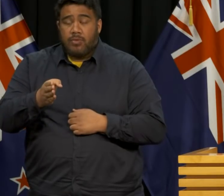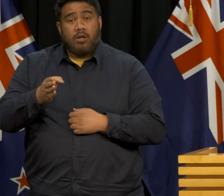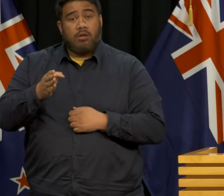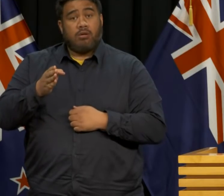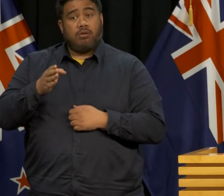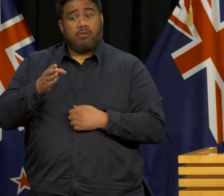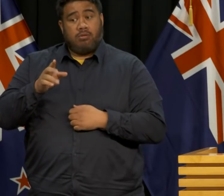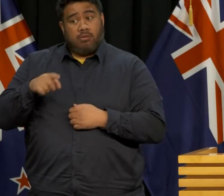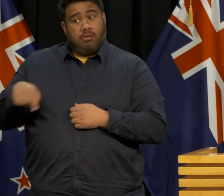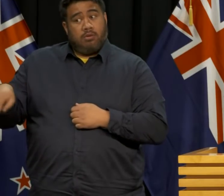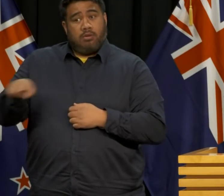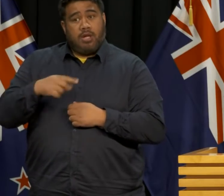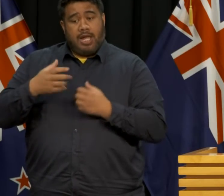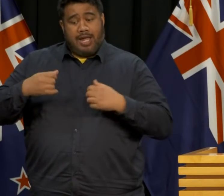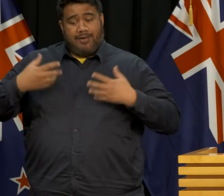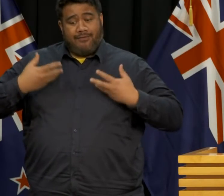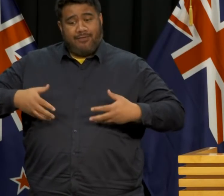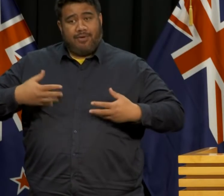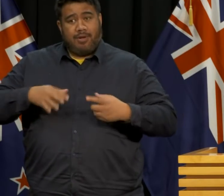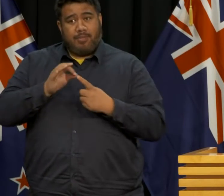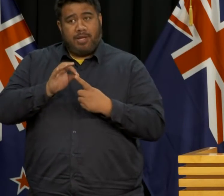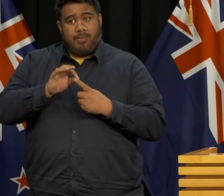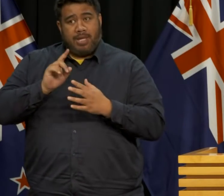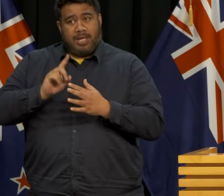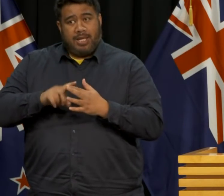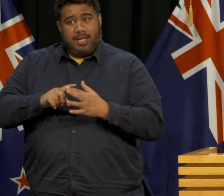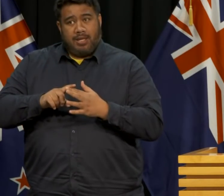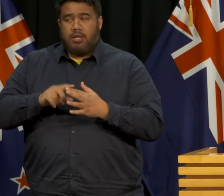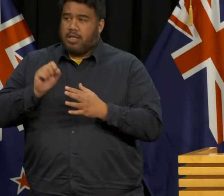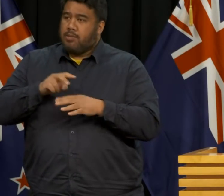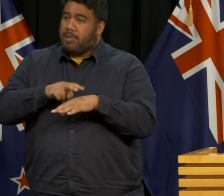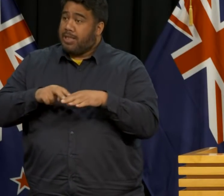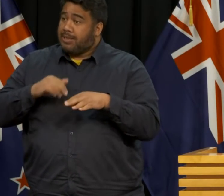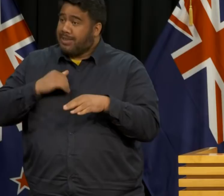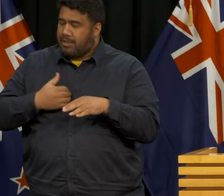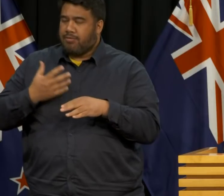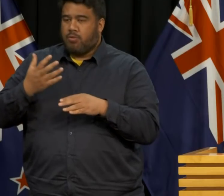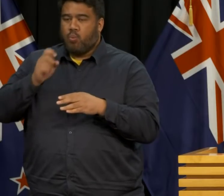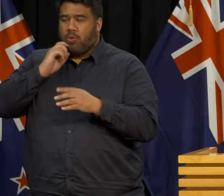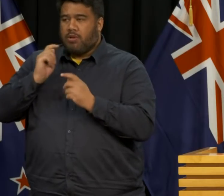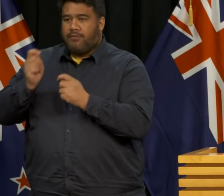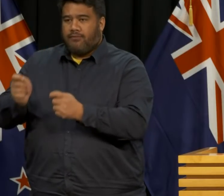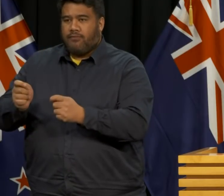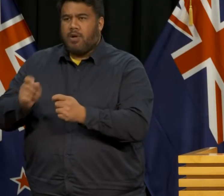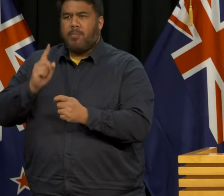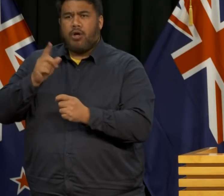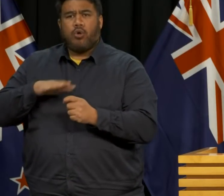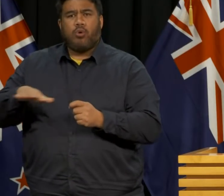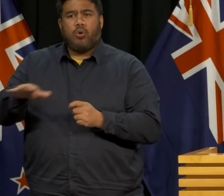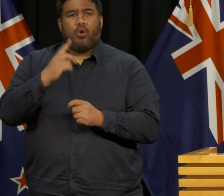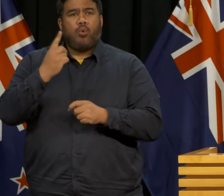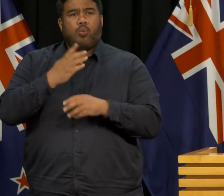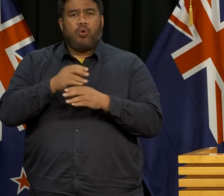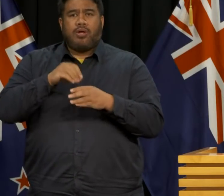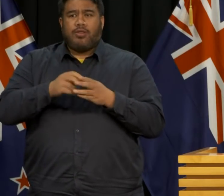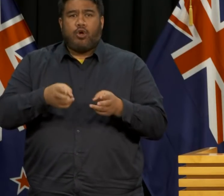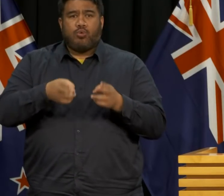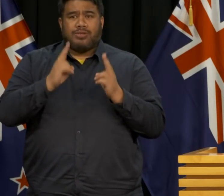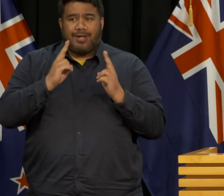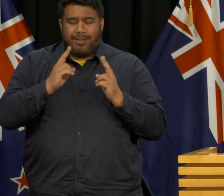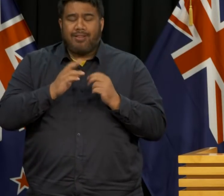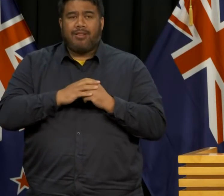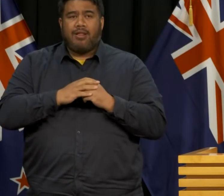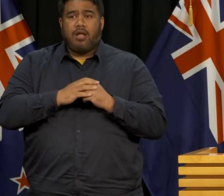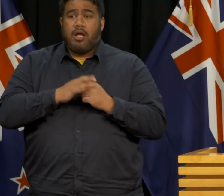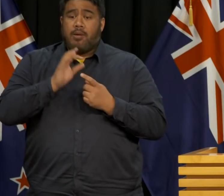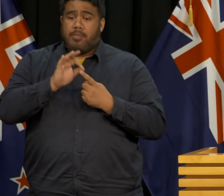or anything like that? If they need PPE gear, they're certainly given it. There's a whole lot of things that are done for all of the people working in those facilities. PPE is